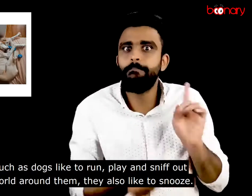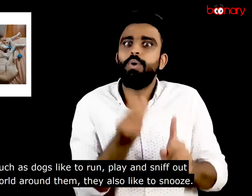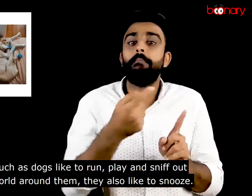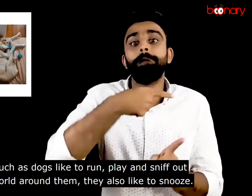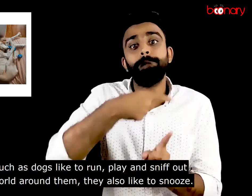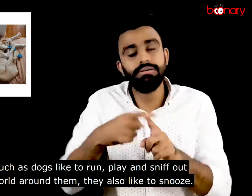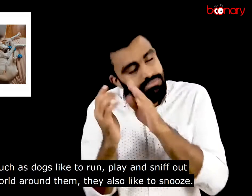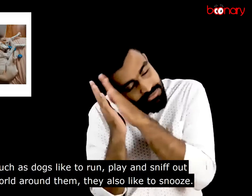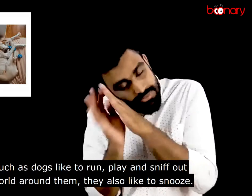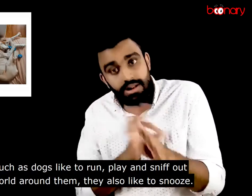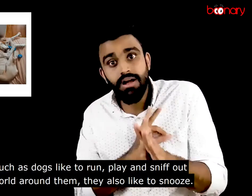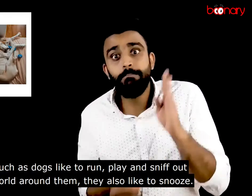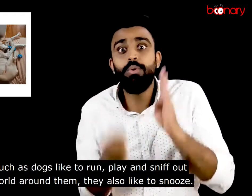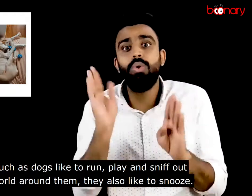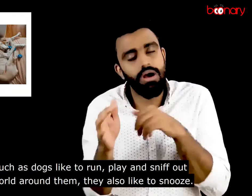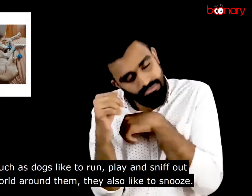them, they also like to snooze.